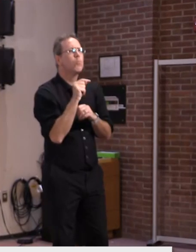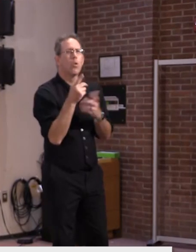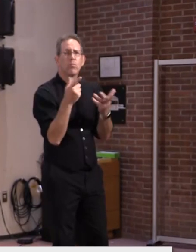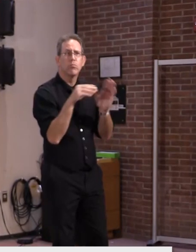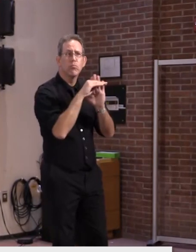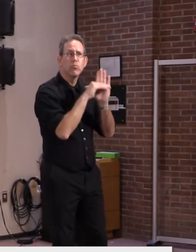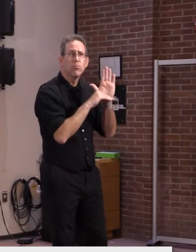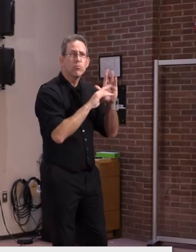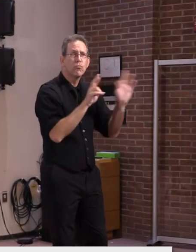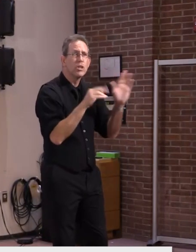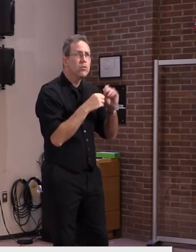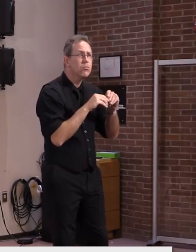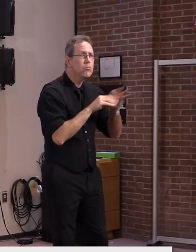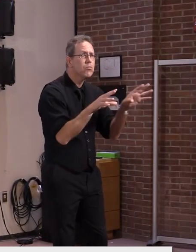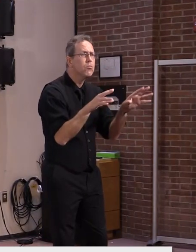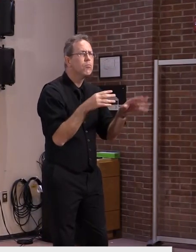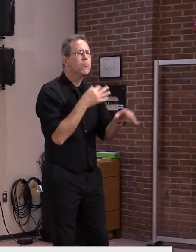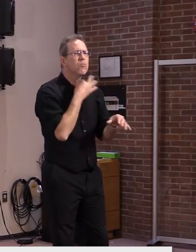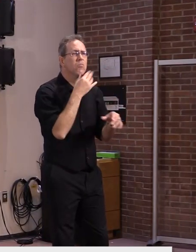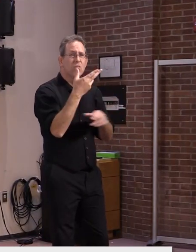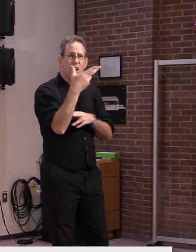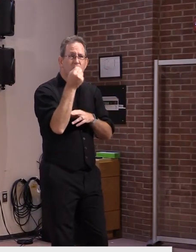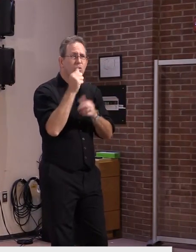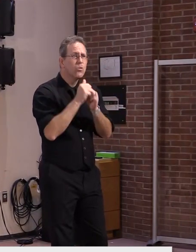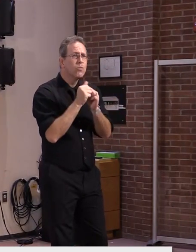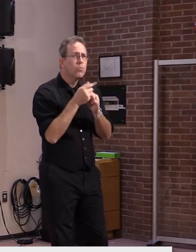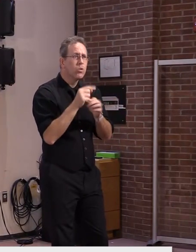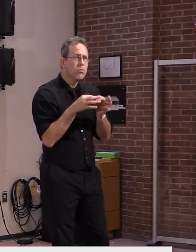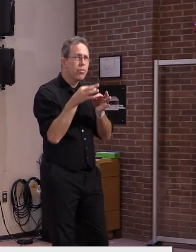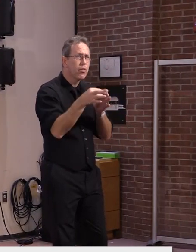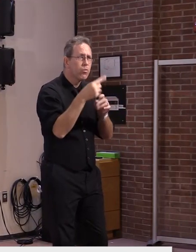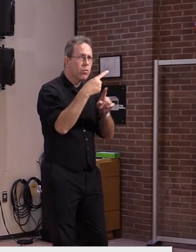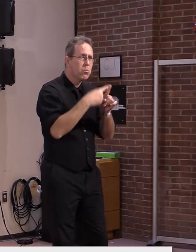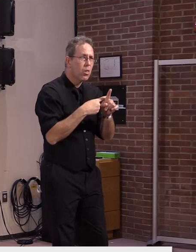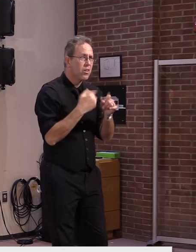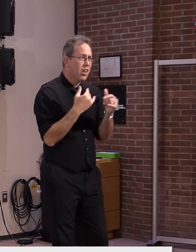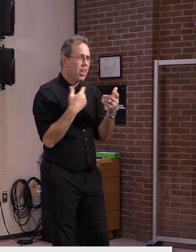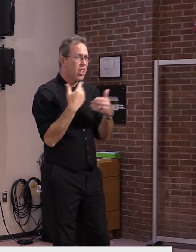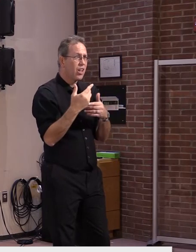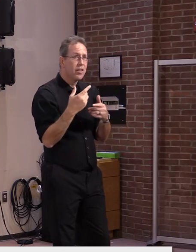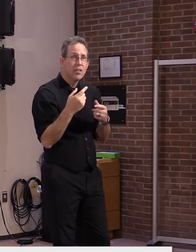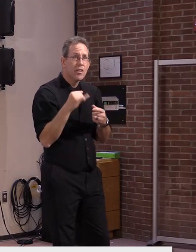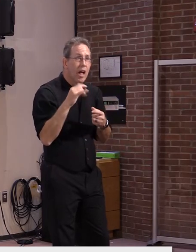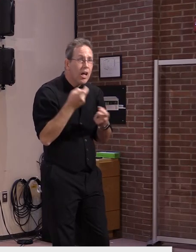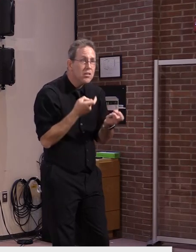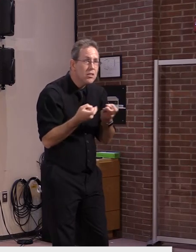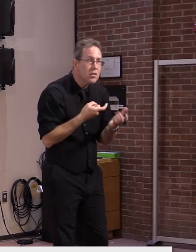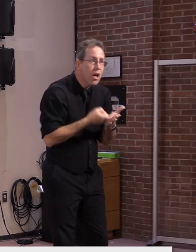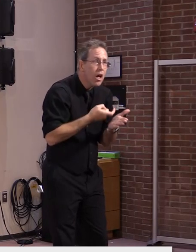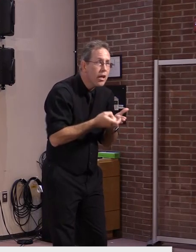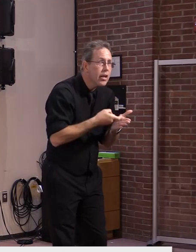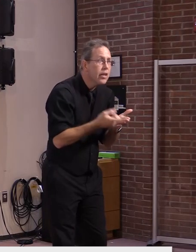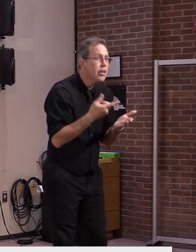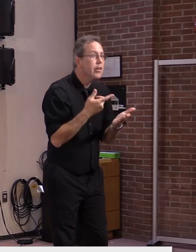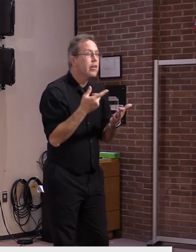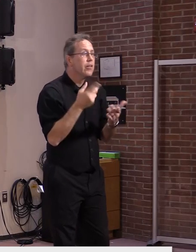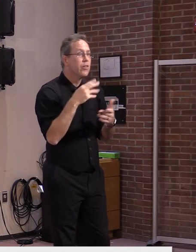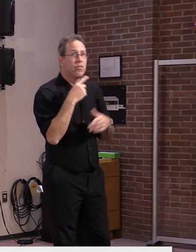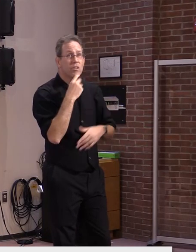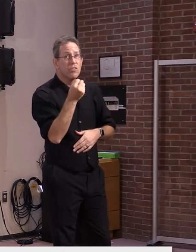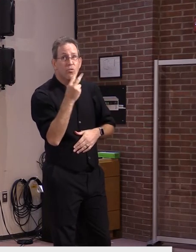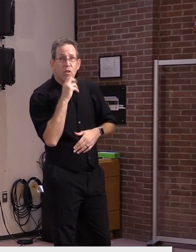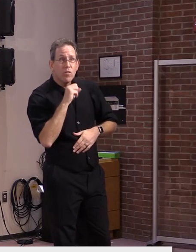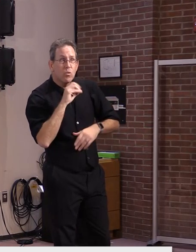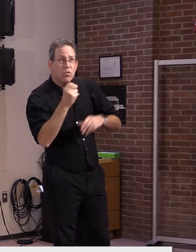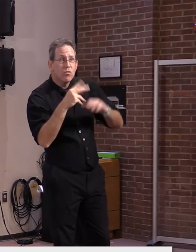youth sports such as ice hockey and where you have a majority of players under 12 is either underway or on the verge